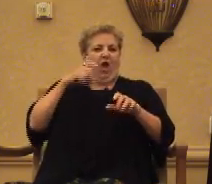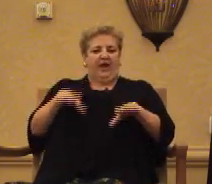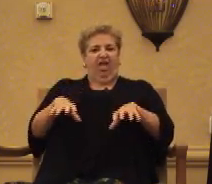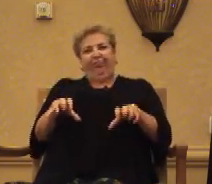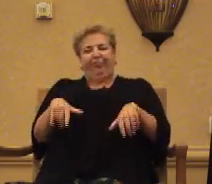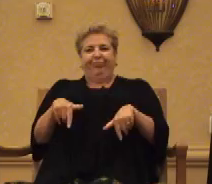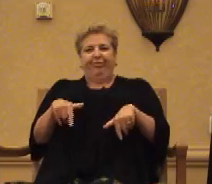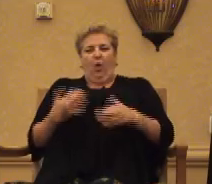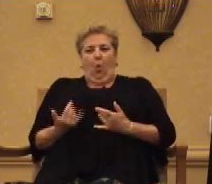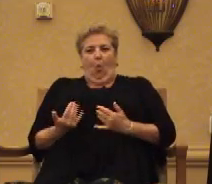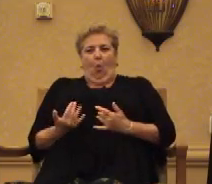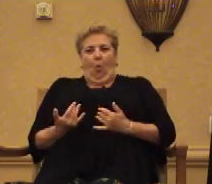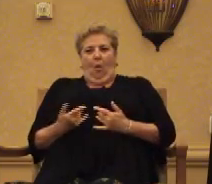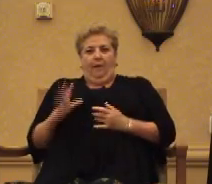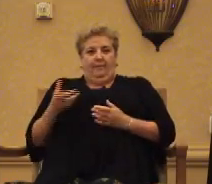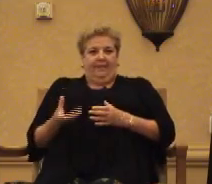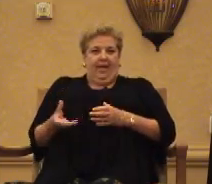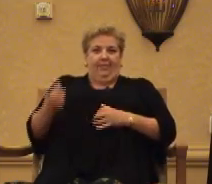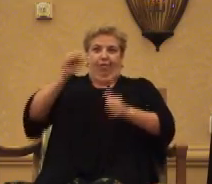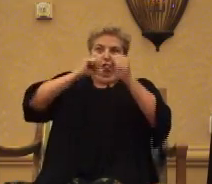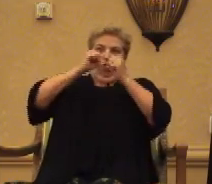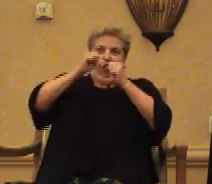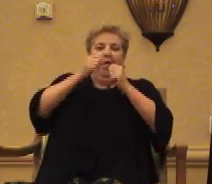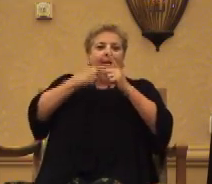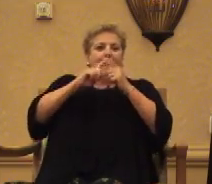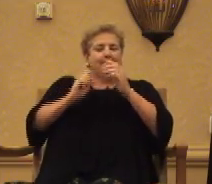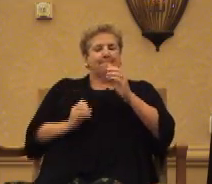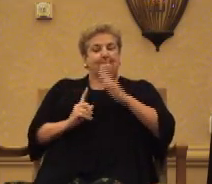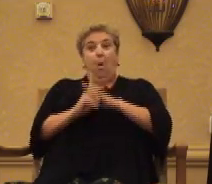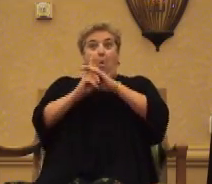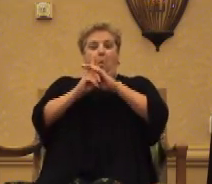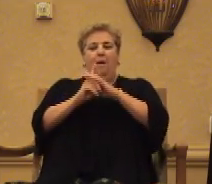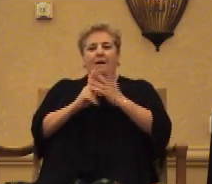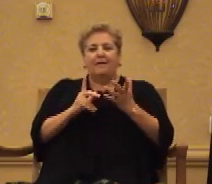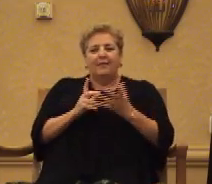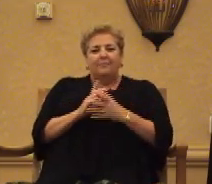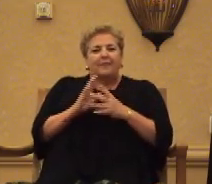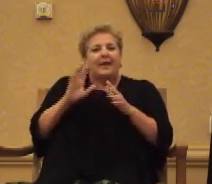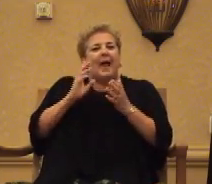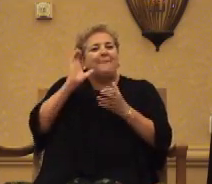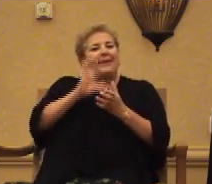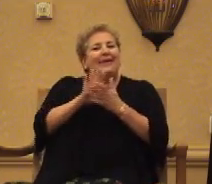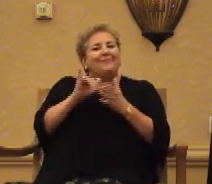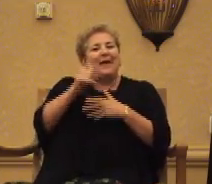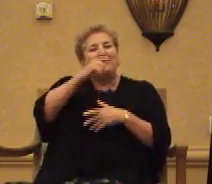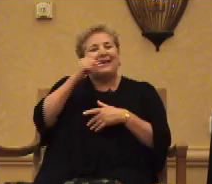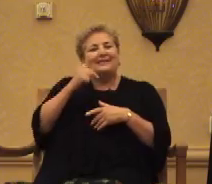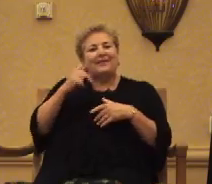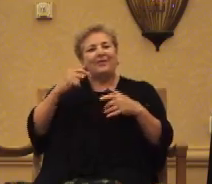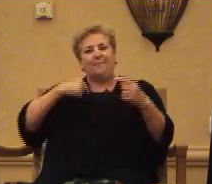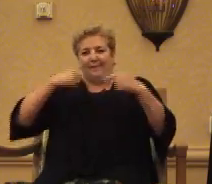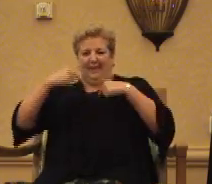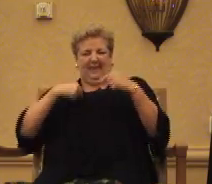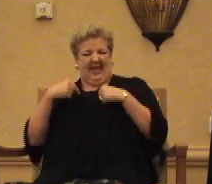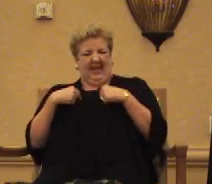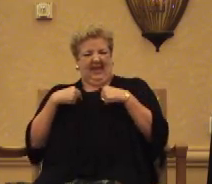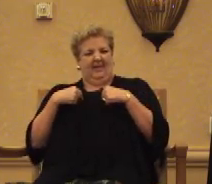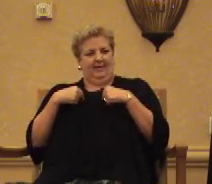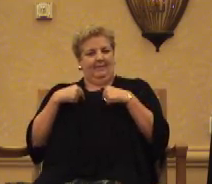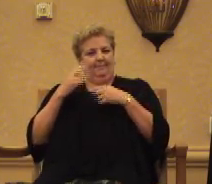And I believe that because of what I know of this disease of self-centeredness, this malady of my being, is that I wasn't right before